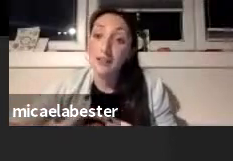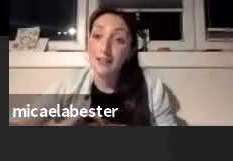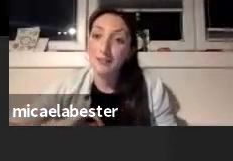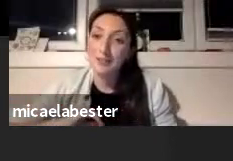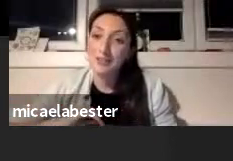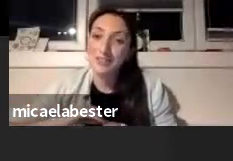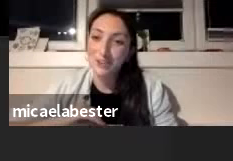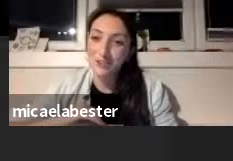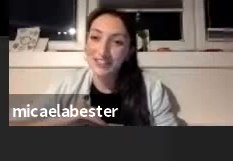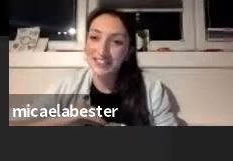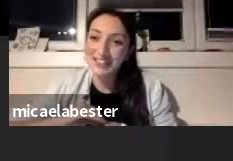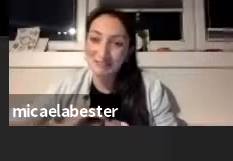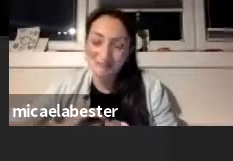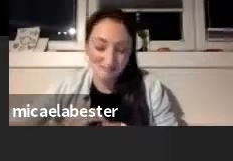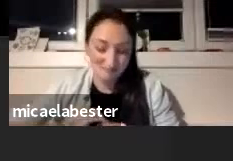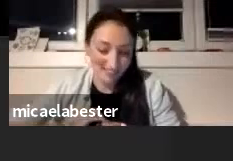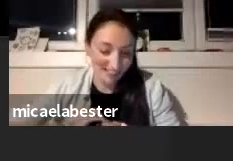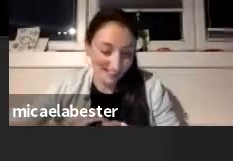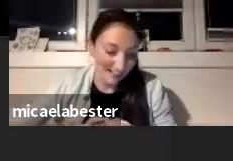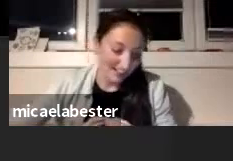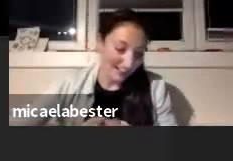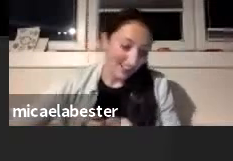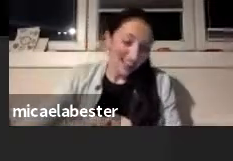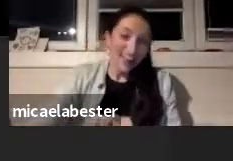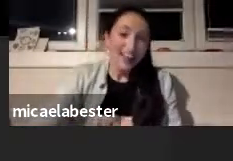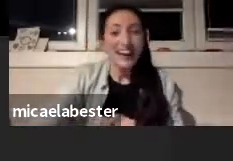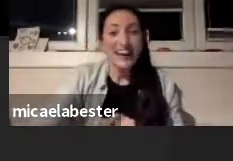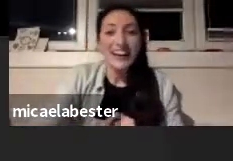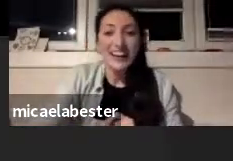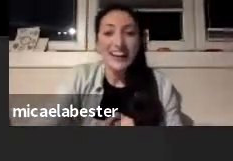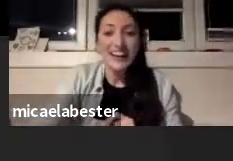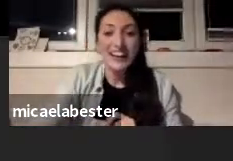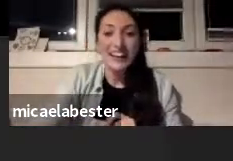boys' sign language, obviously.